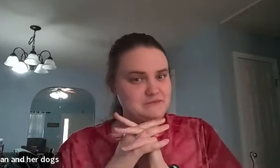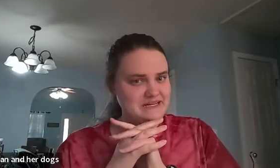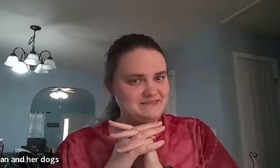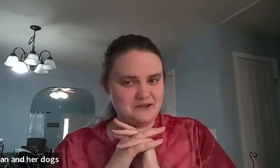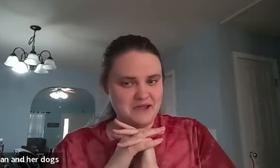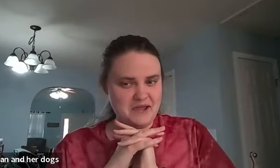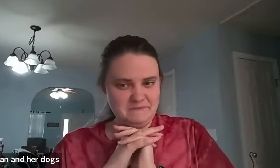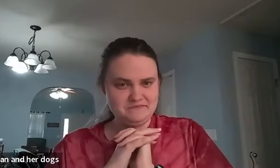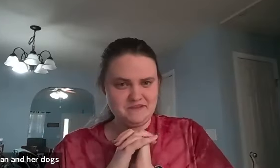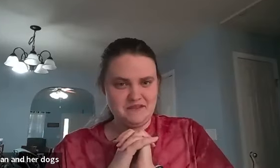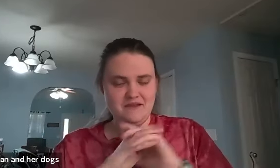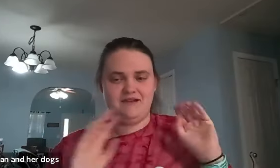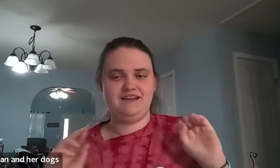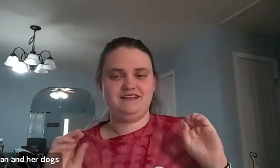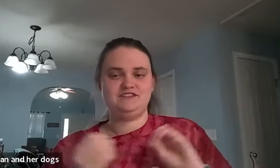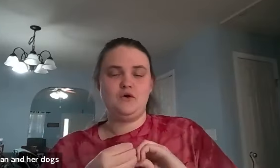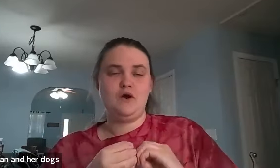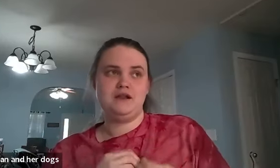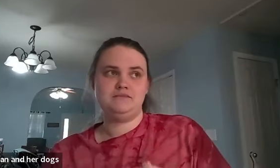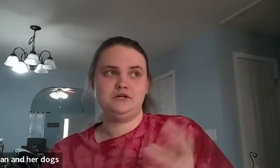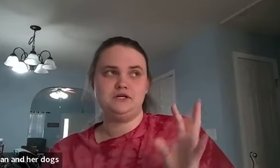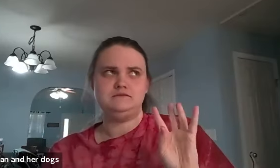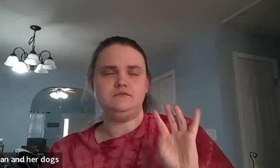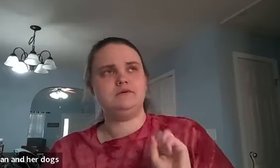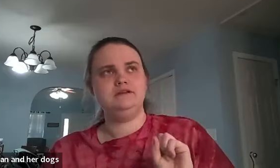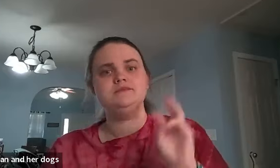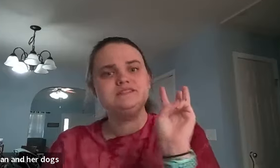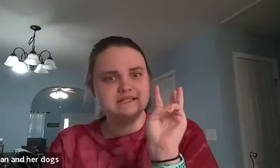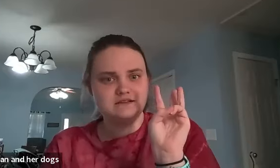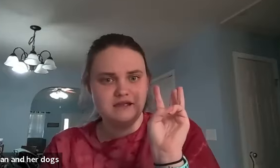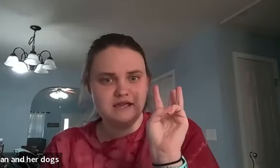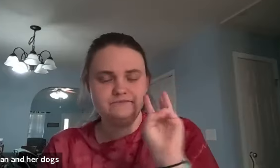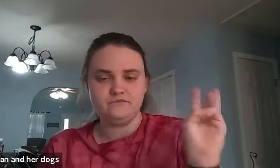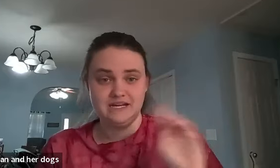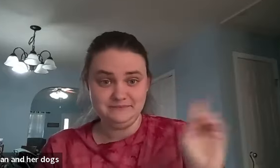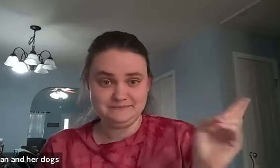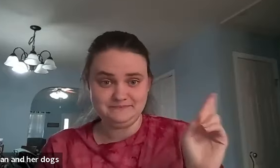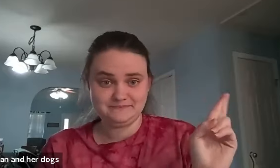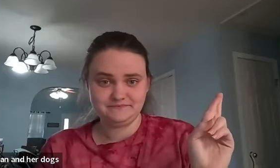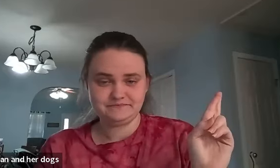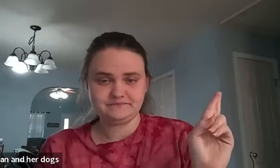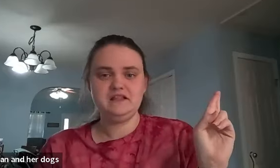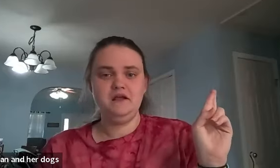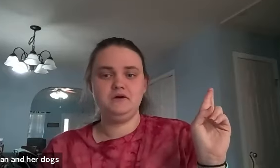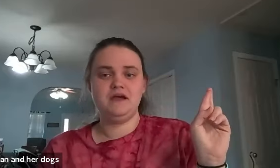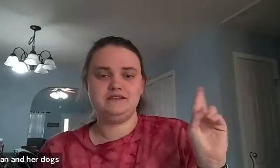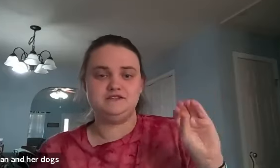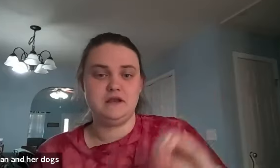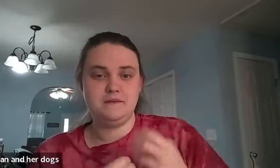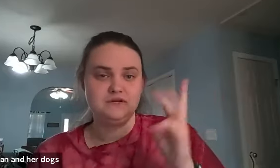big. Okay. All right. So our number, number six. All right. Ready? Okay, so number